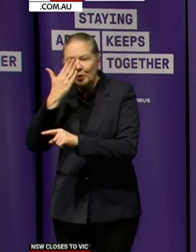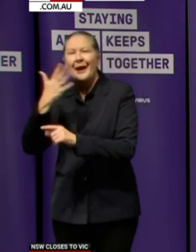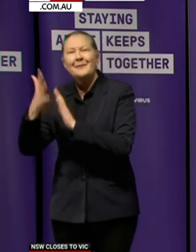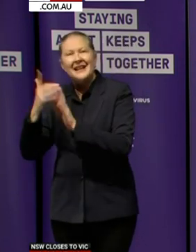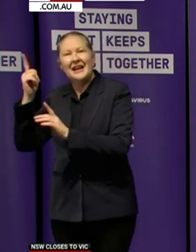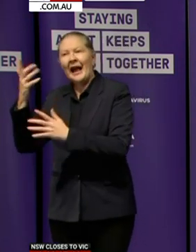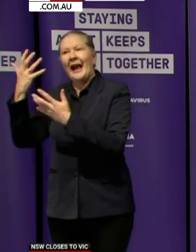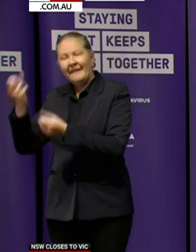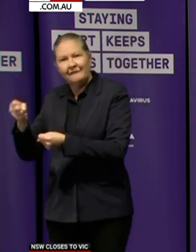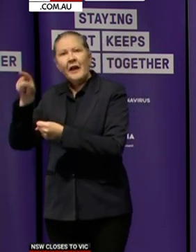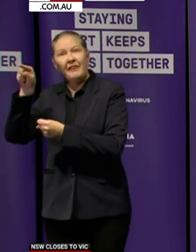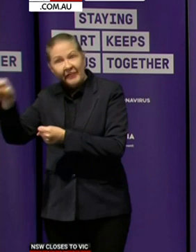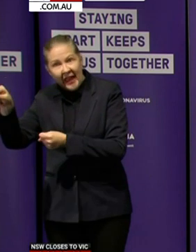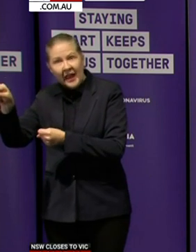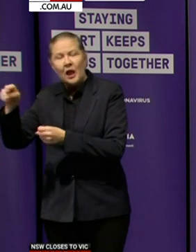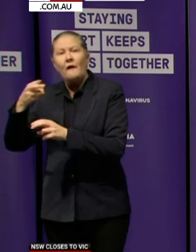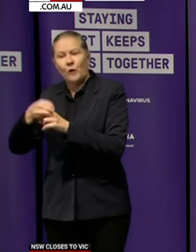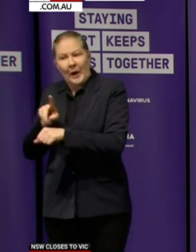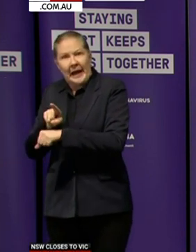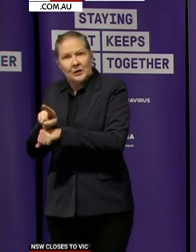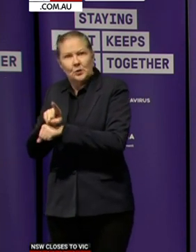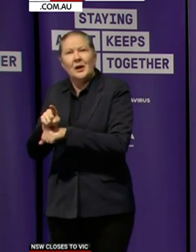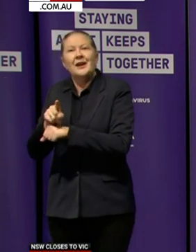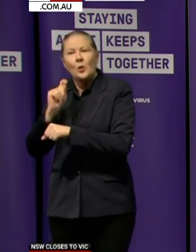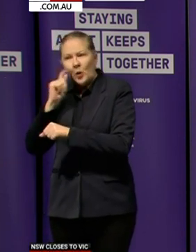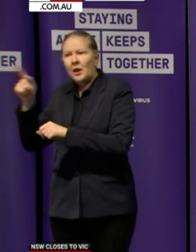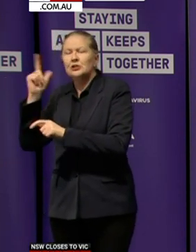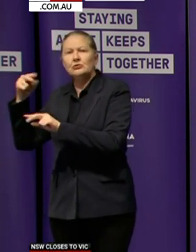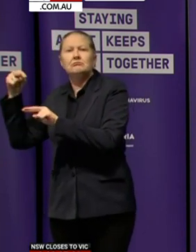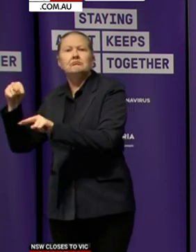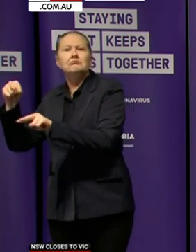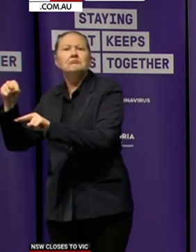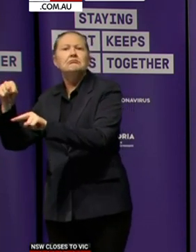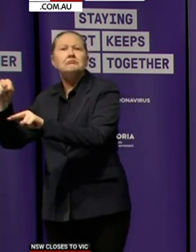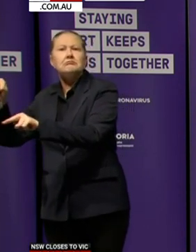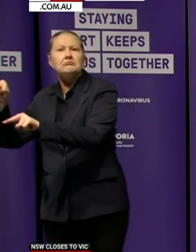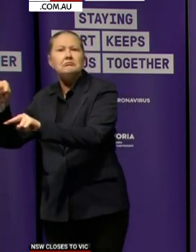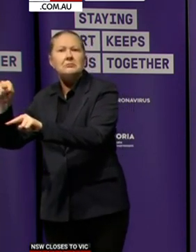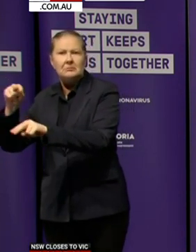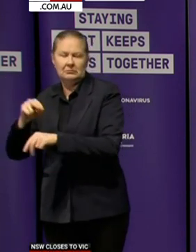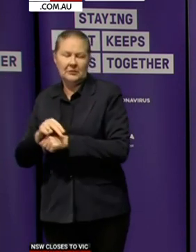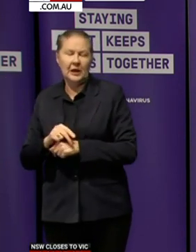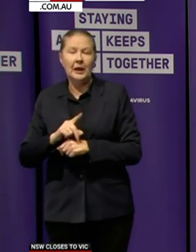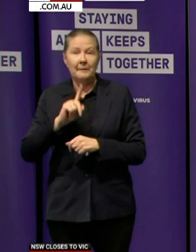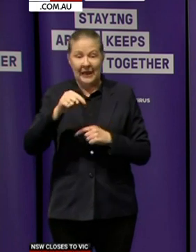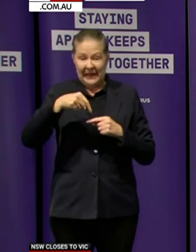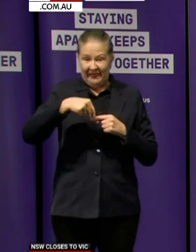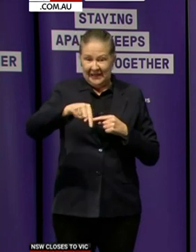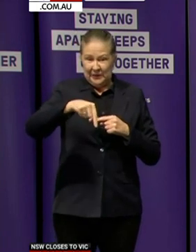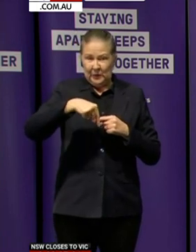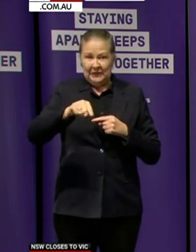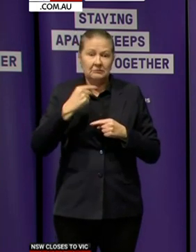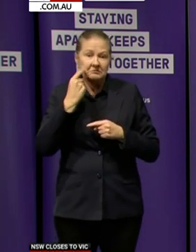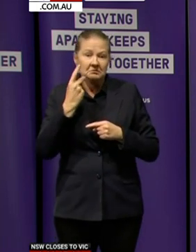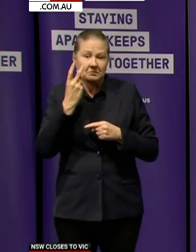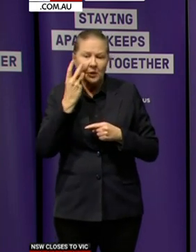school holiday program for them. We will, before the end of this week, we will finalise what